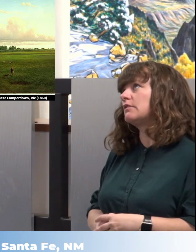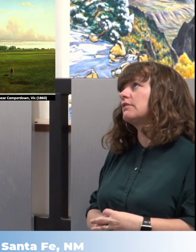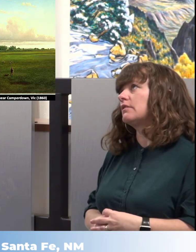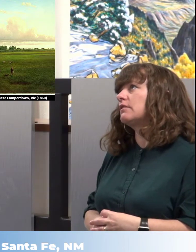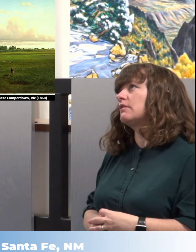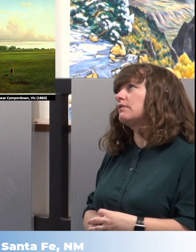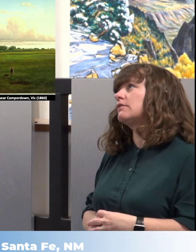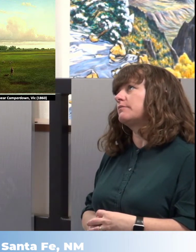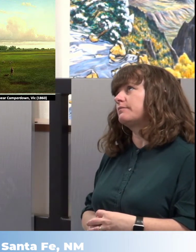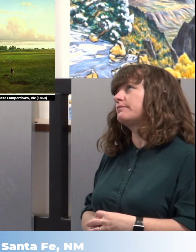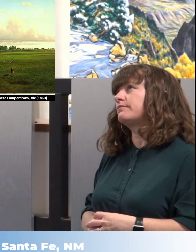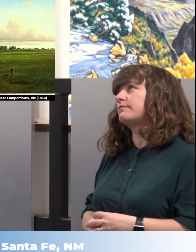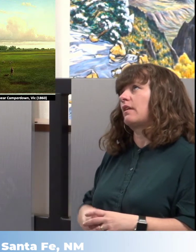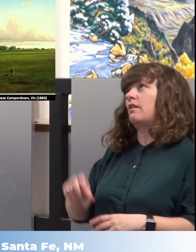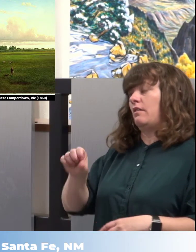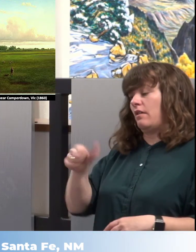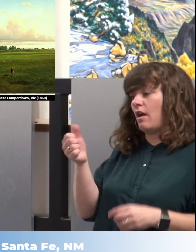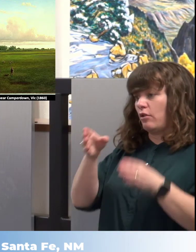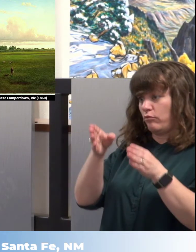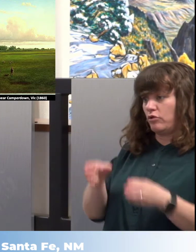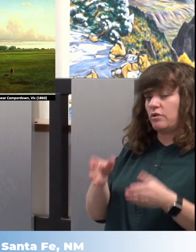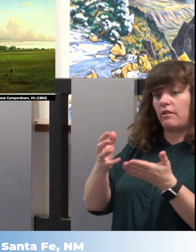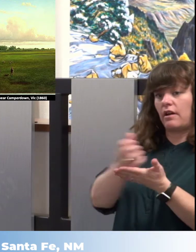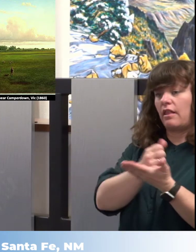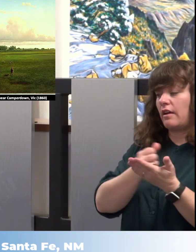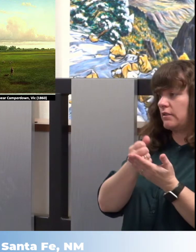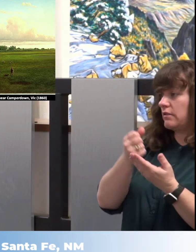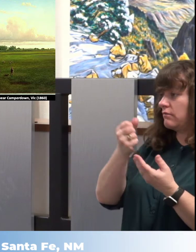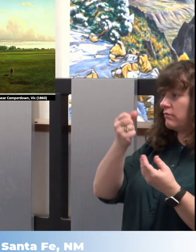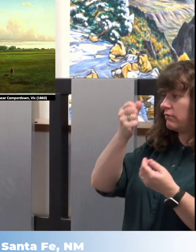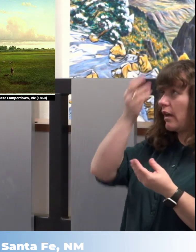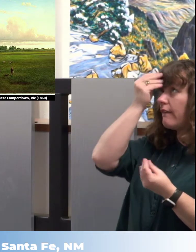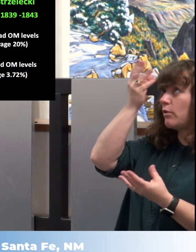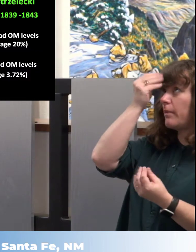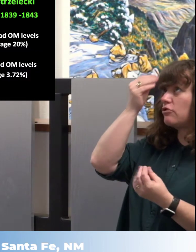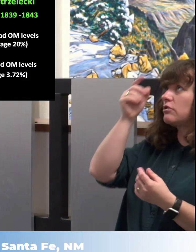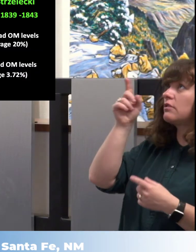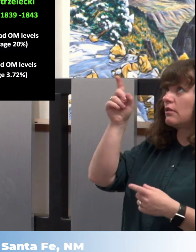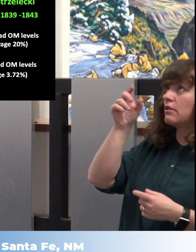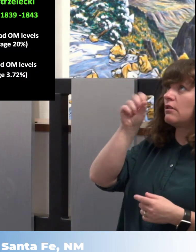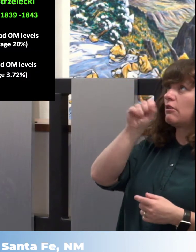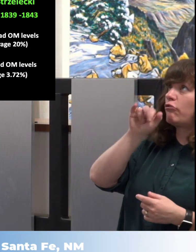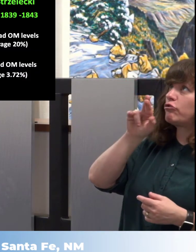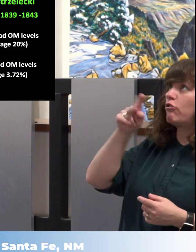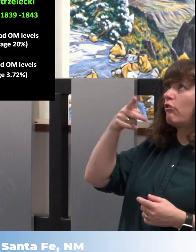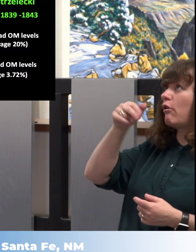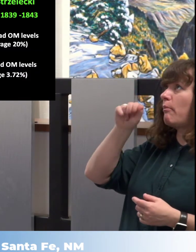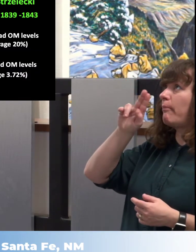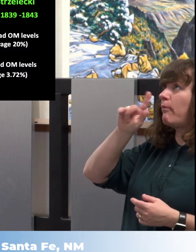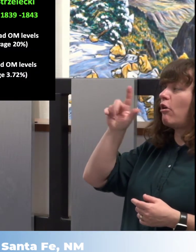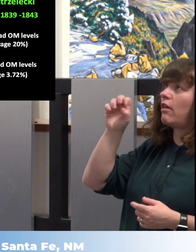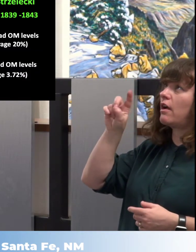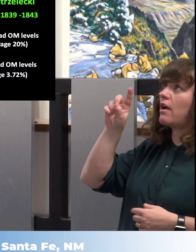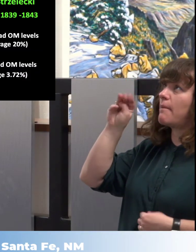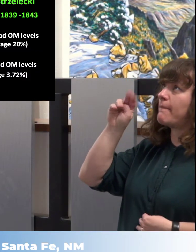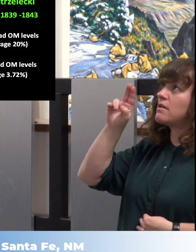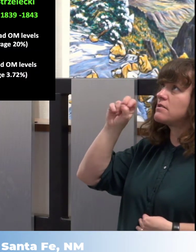So then another person that collected some interesting information in the early settlement days in Australia was Sir Paul Edmund Streslecki who was a Polish